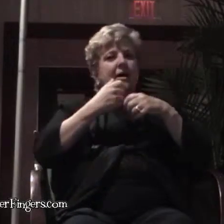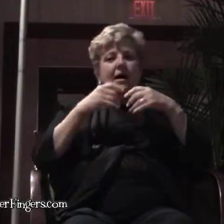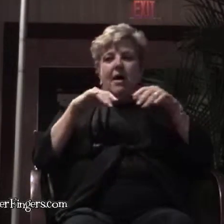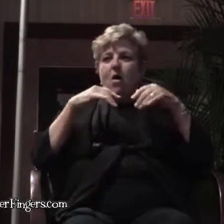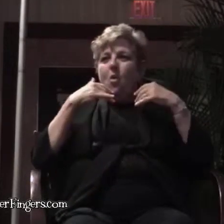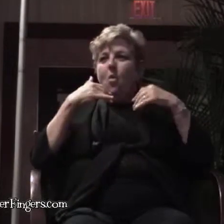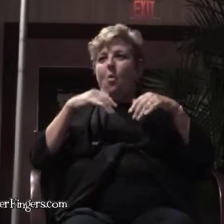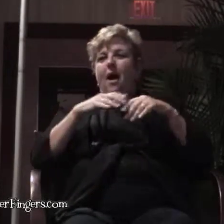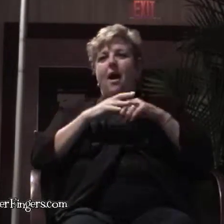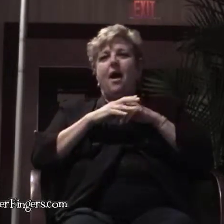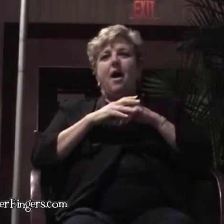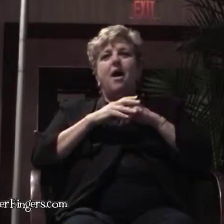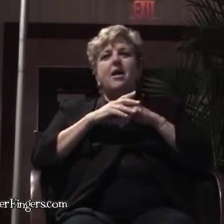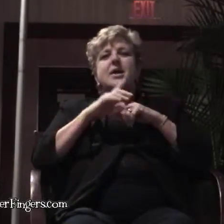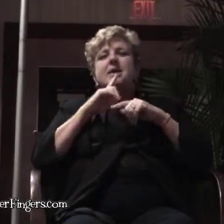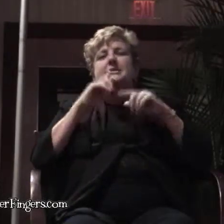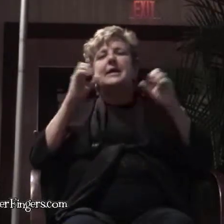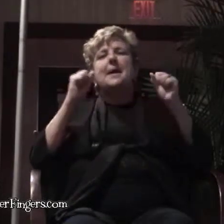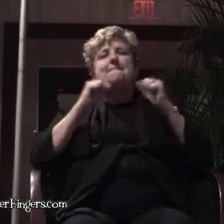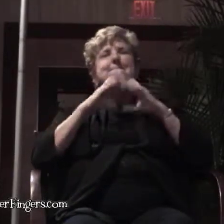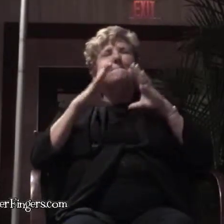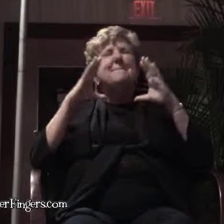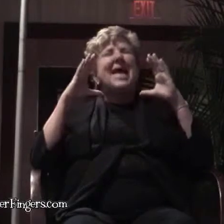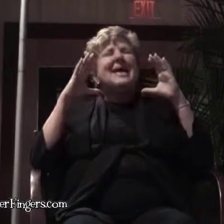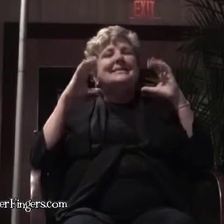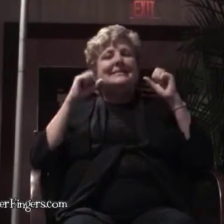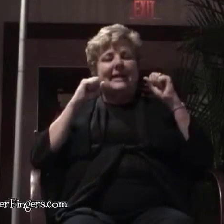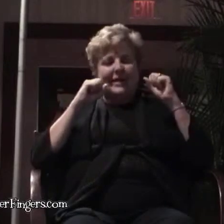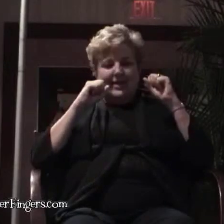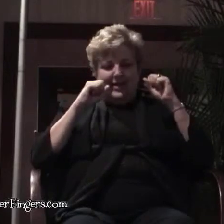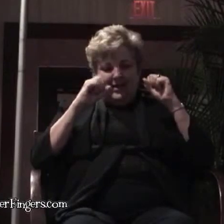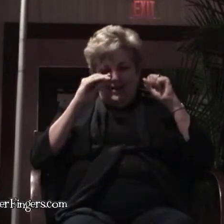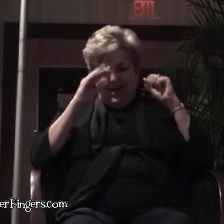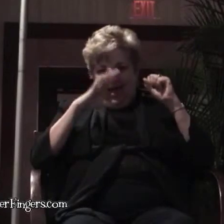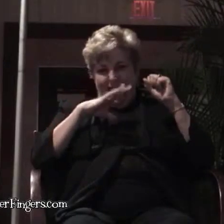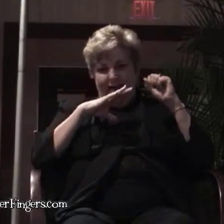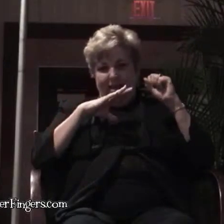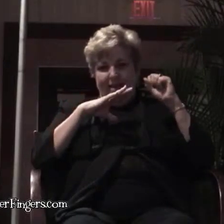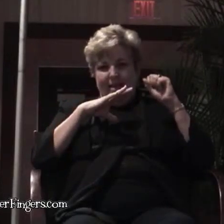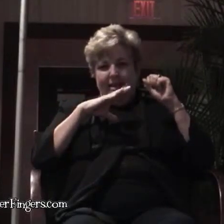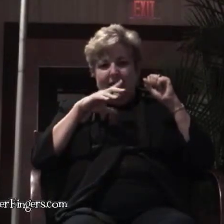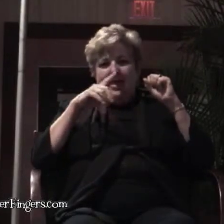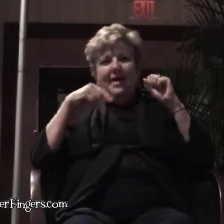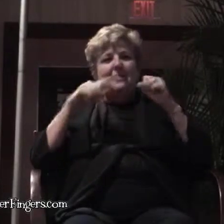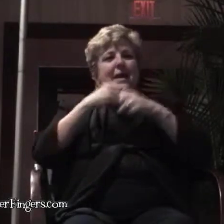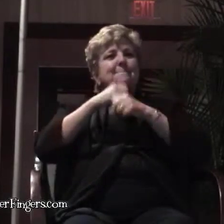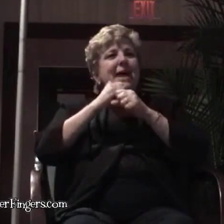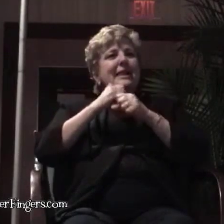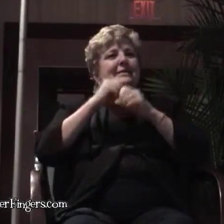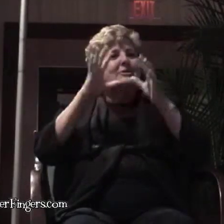He was an amazing guy. Amazing guy. They're going to make a story about his life. HBO's doing a movie.